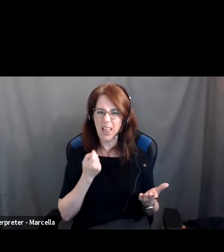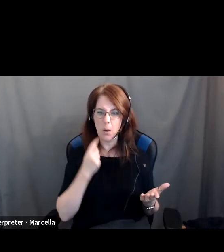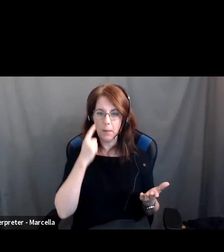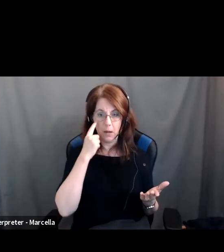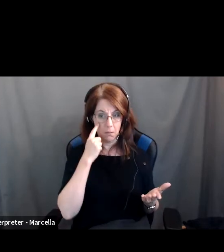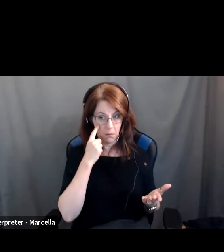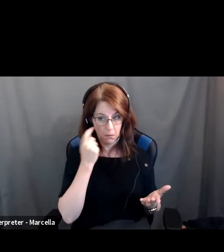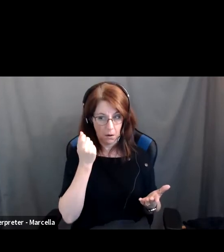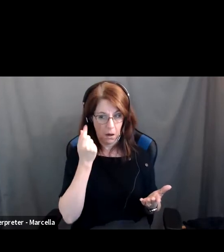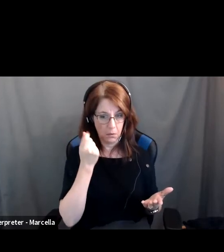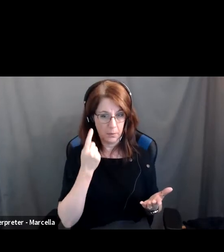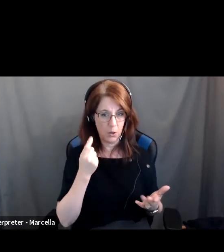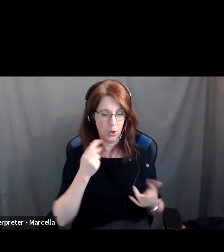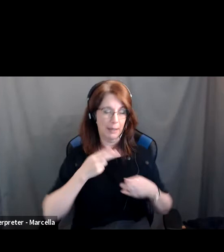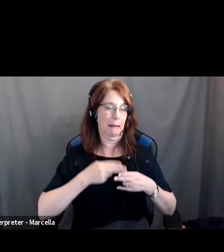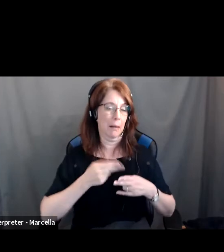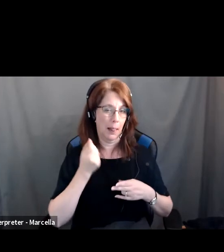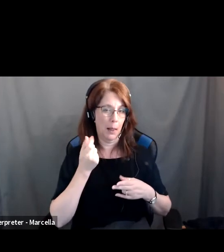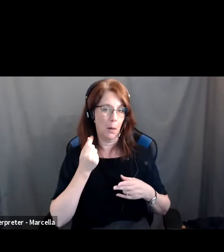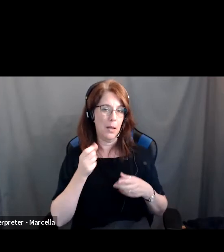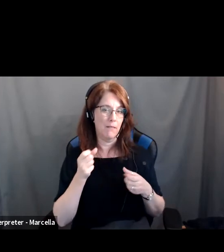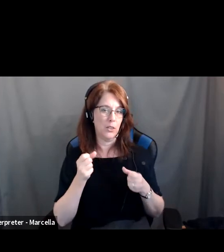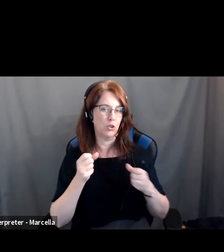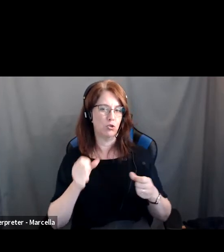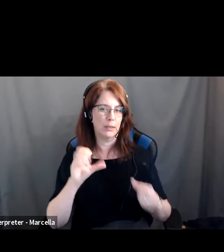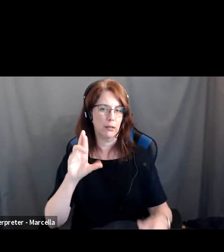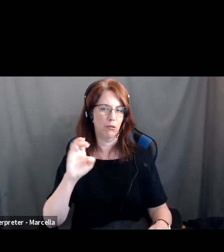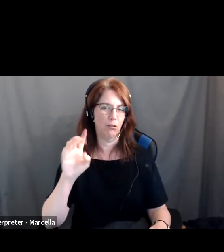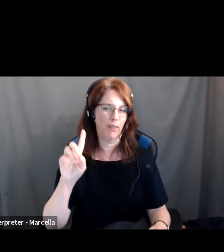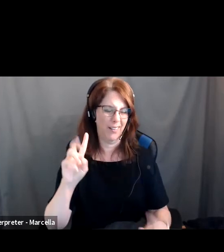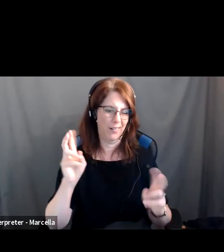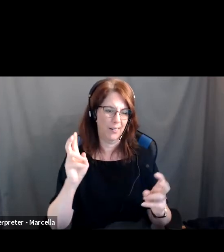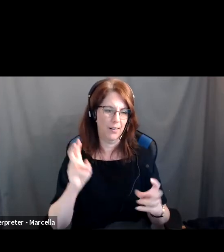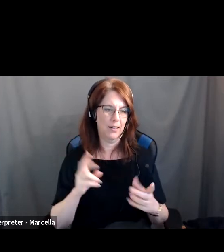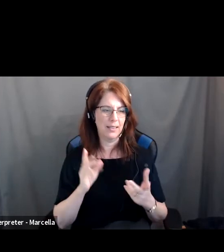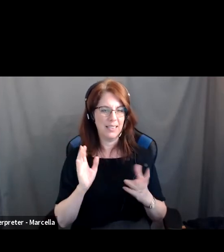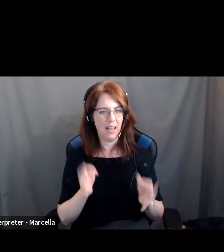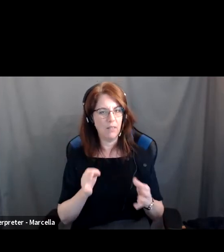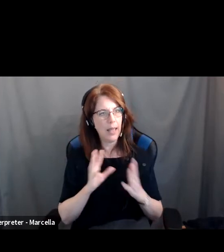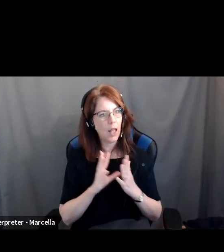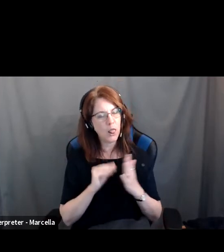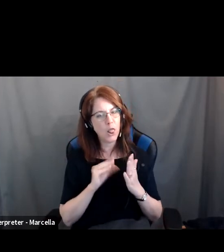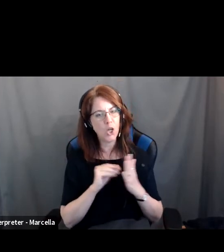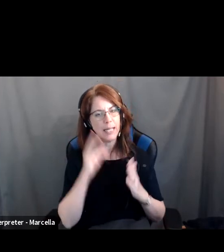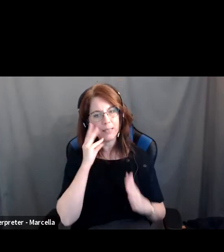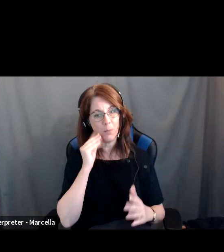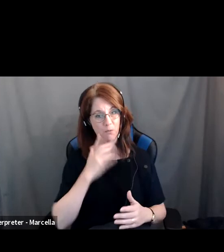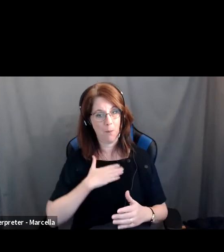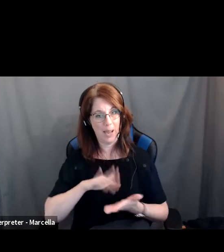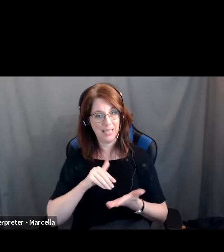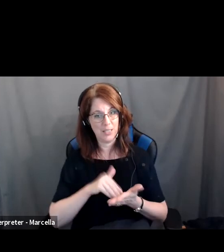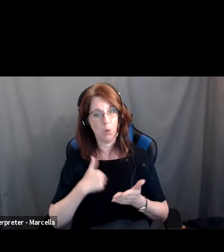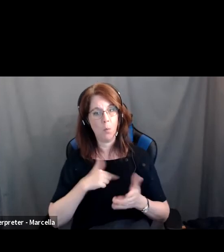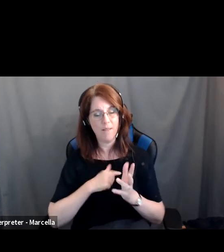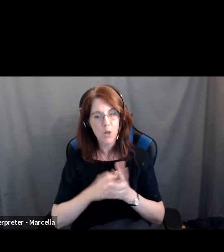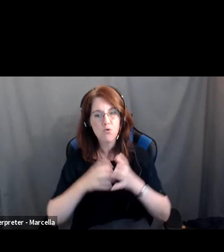little bit of credibility, as I say, a little street cred. But it's definitely been a learning experience for my center, but we have grown